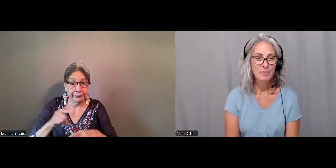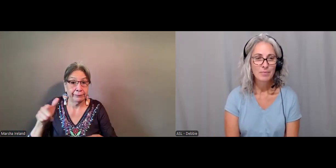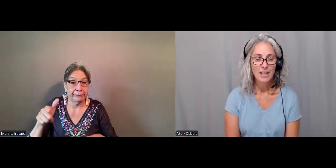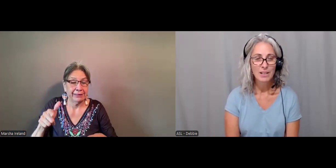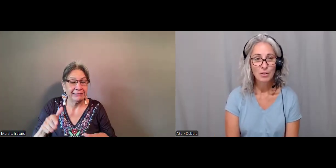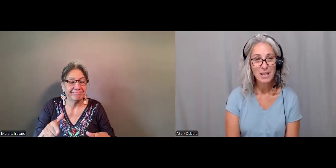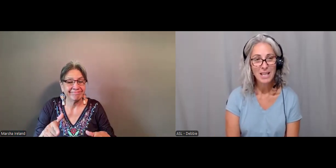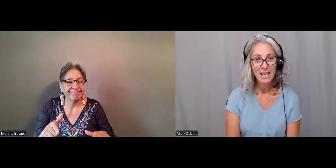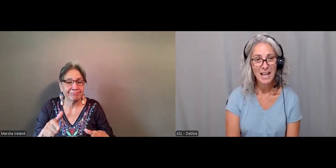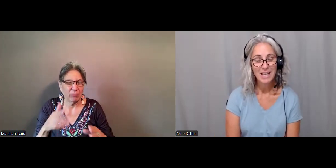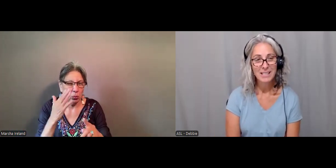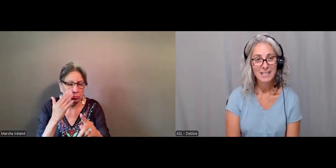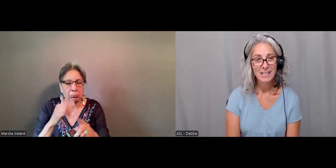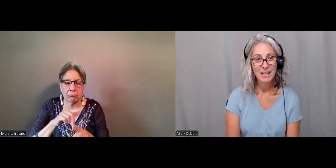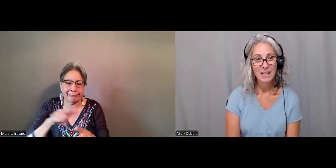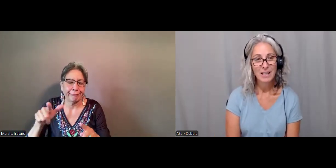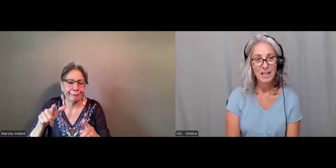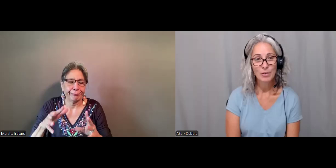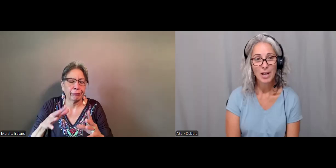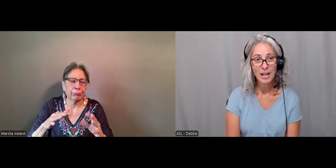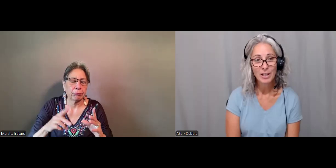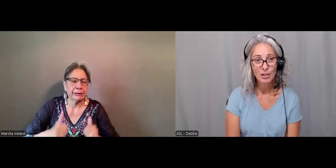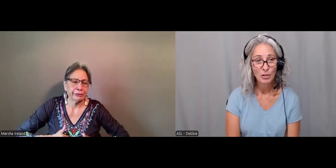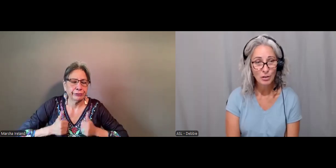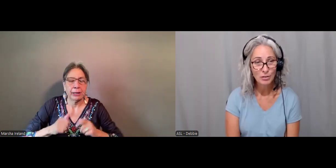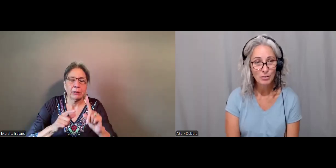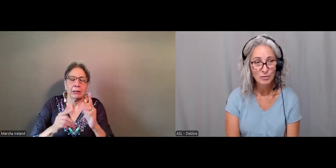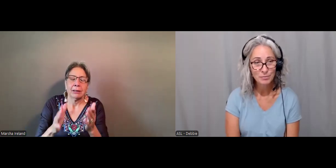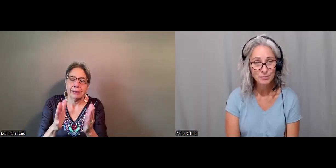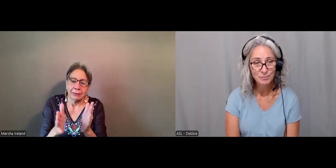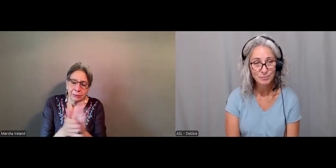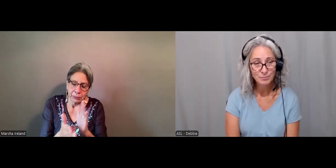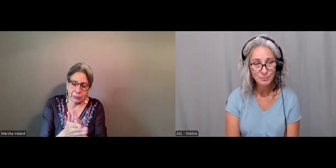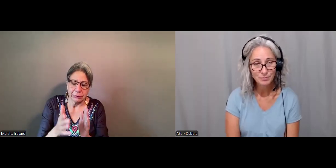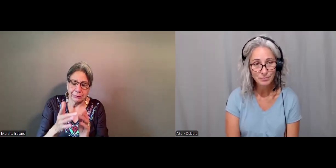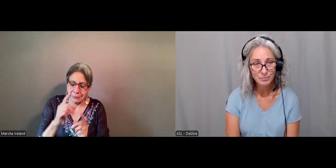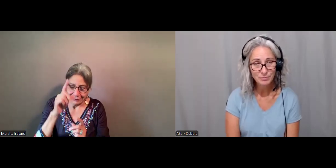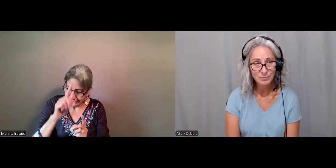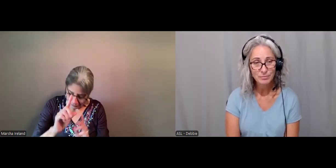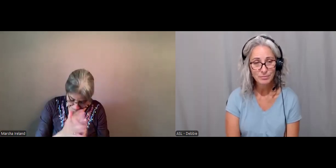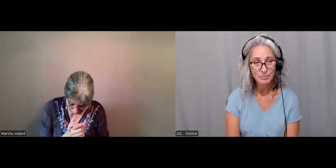And for me, as an Oneida girl,